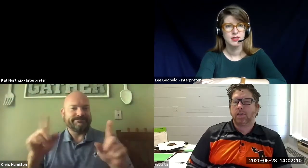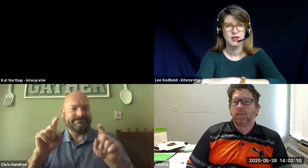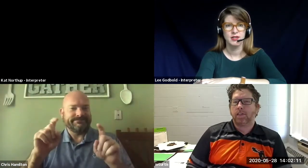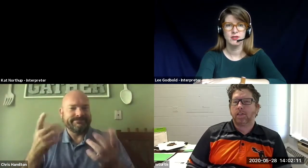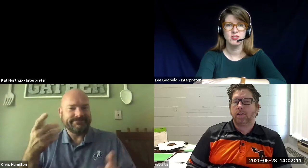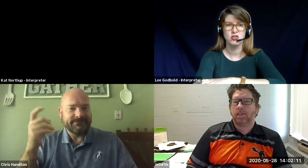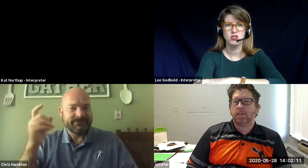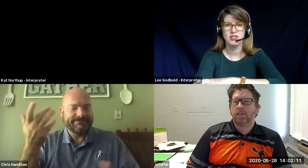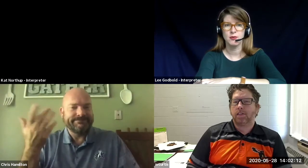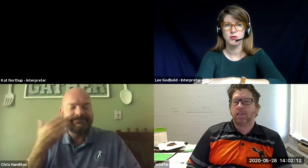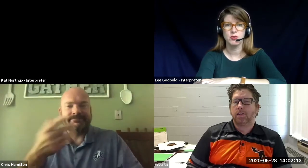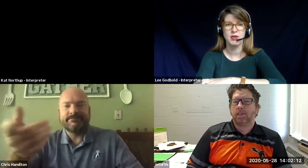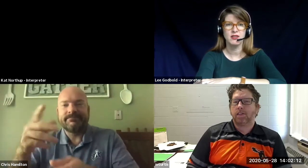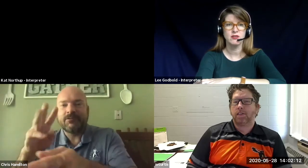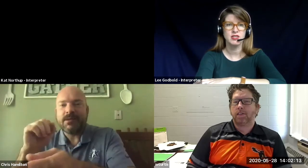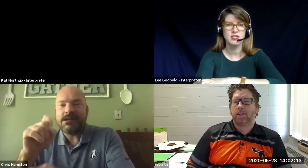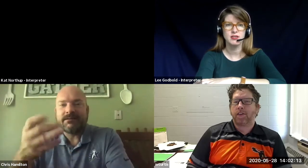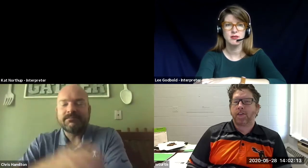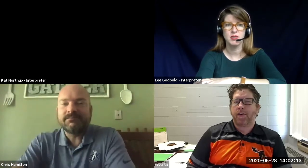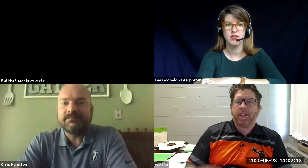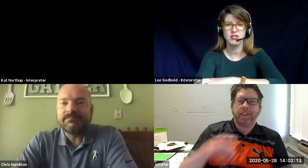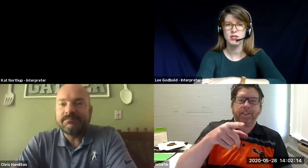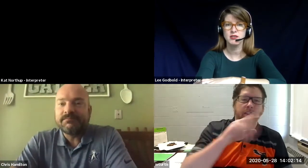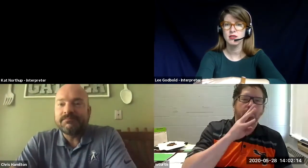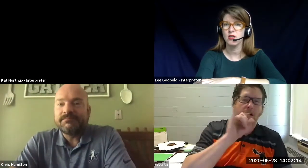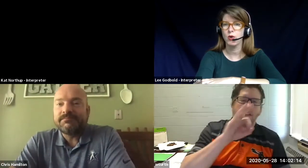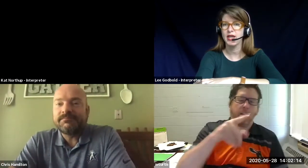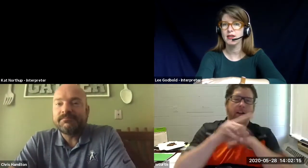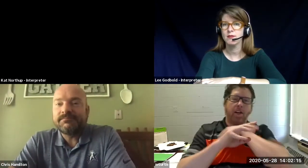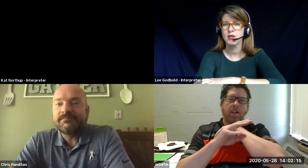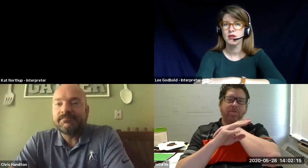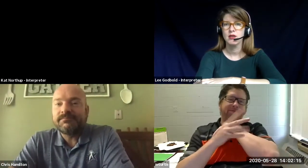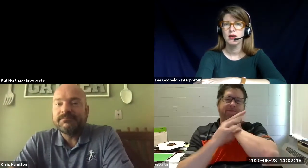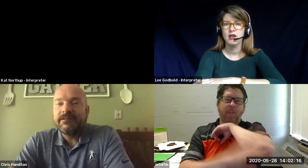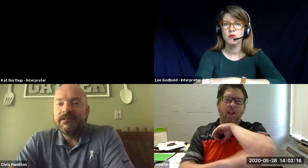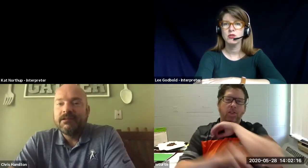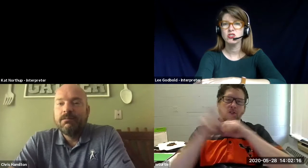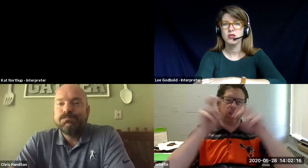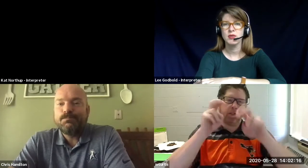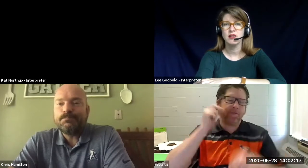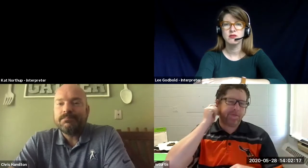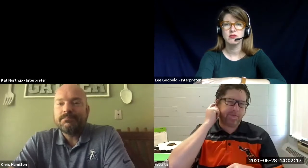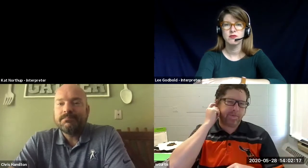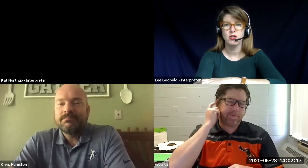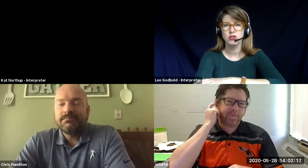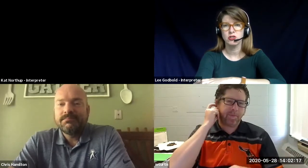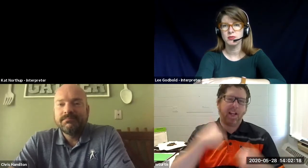I know this is usually a time in which we buy those tickets and make arrangements. Wade, we're just talking about fall